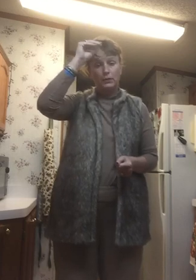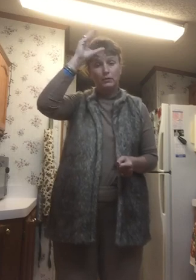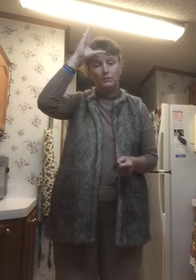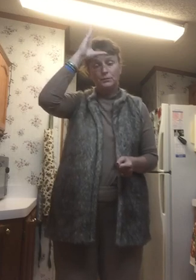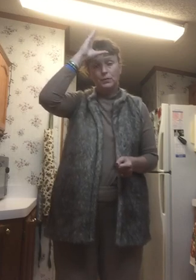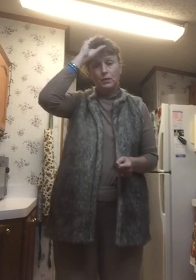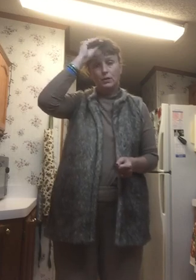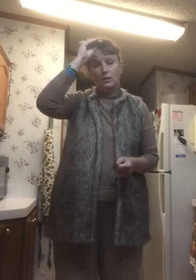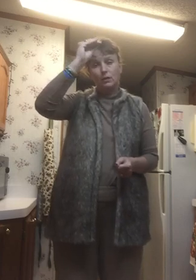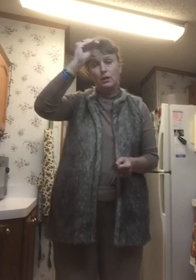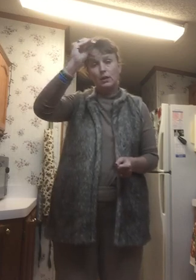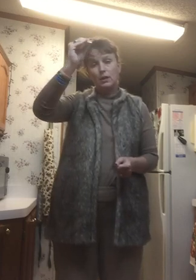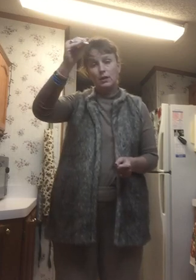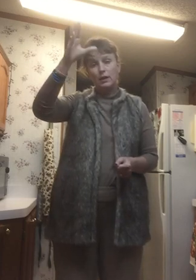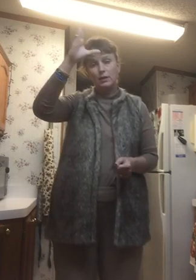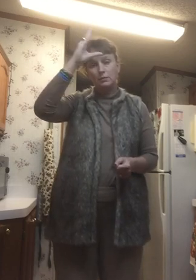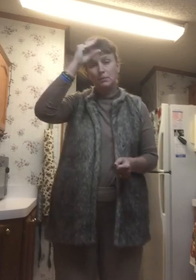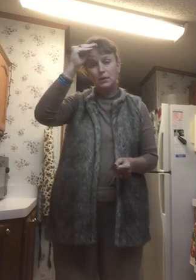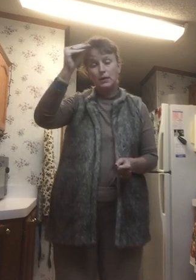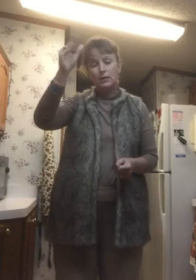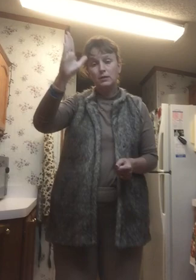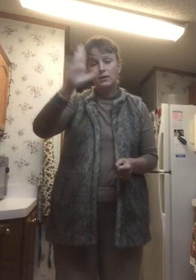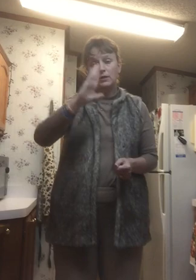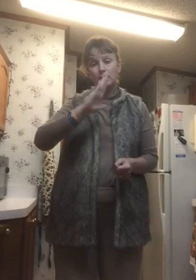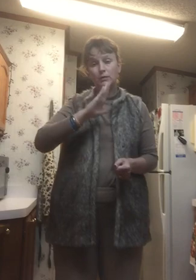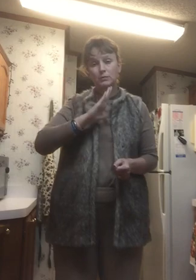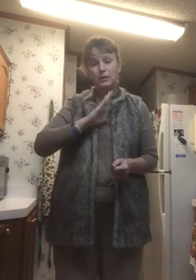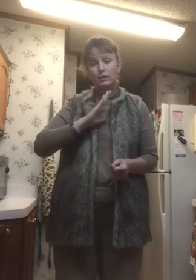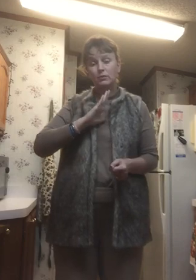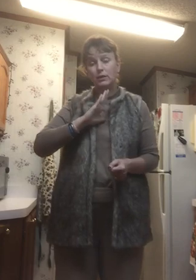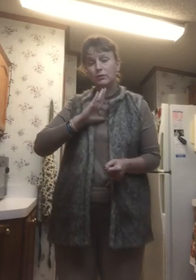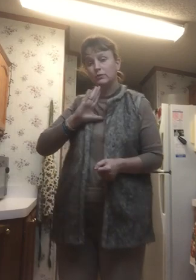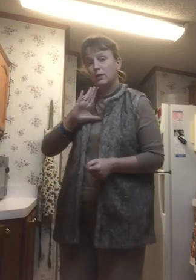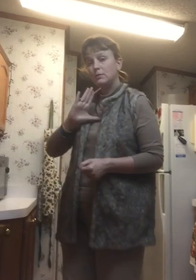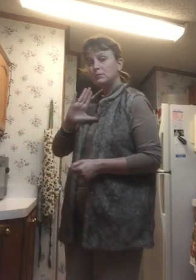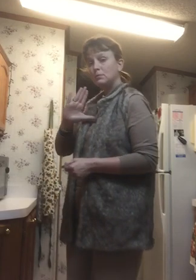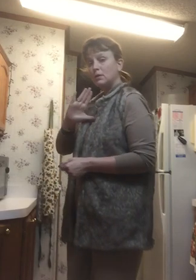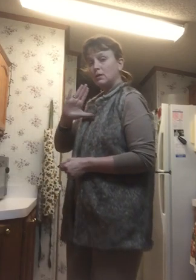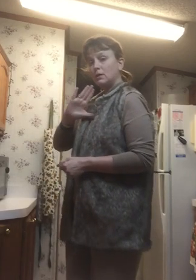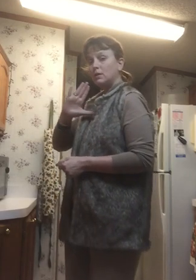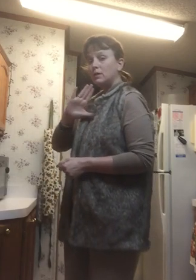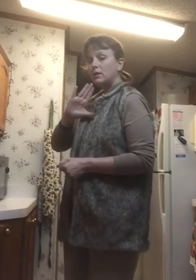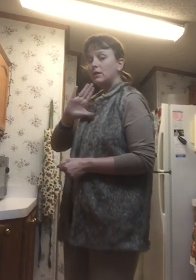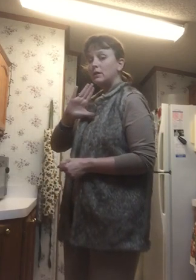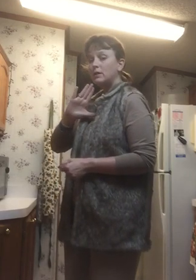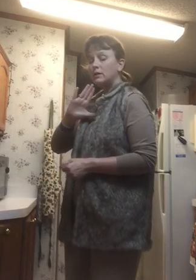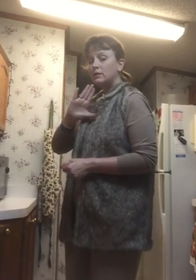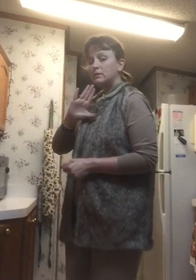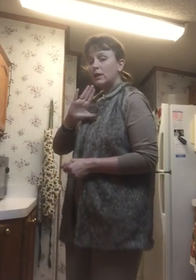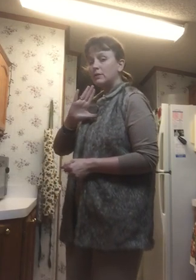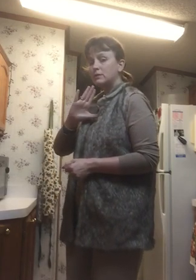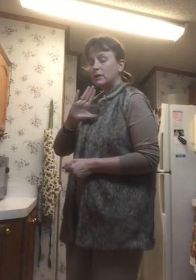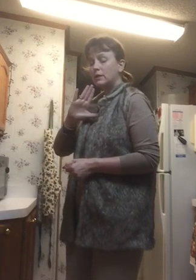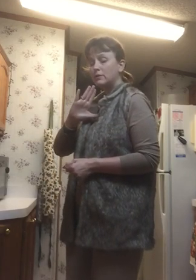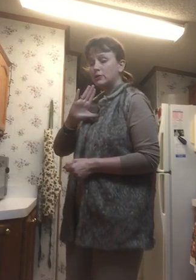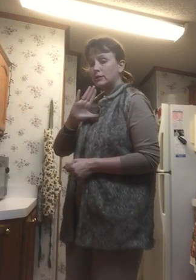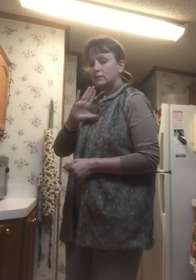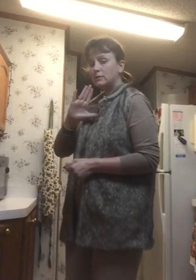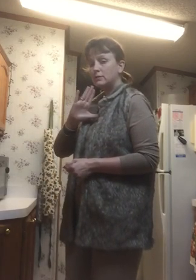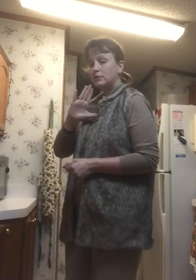bill, and men, and then it comes down, and your thumb is down in your chest, is touching